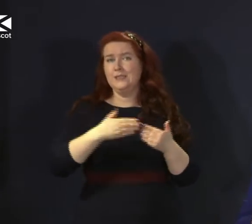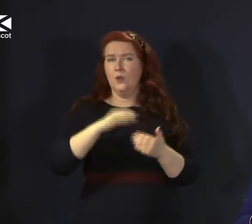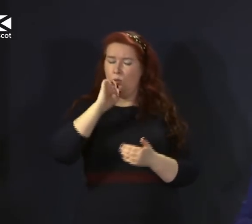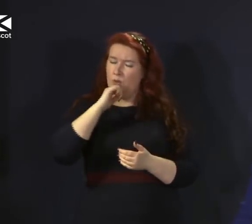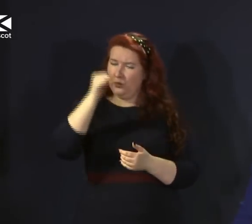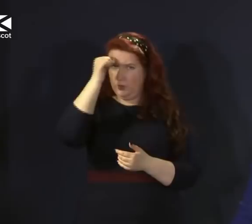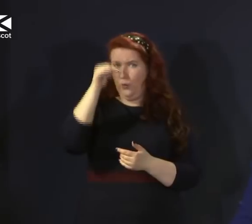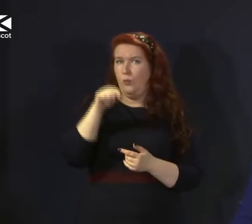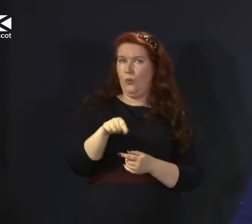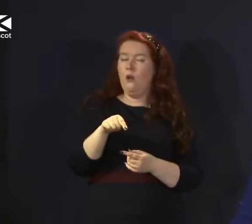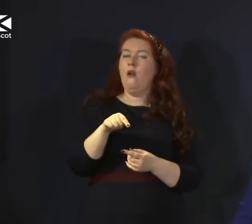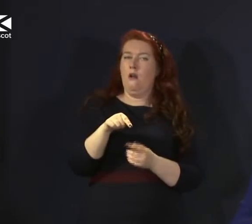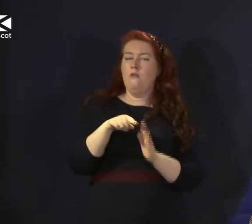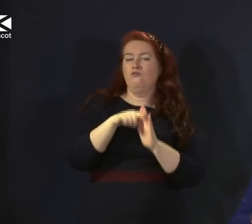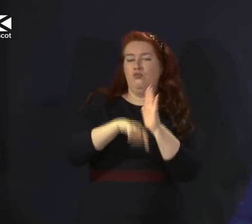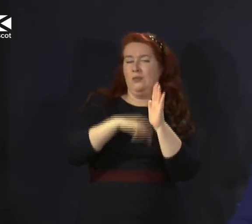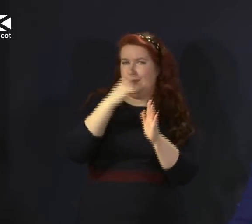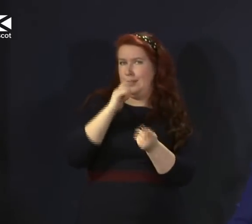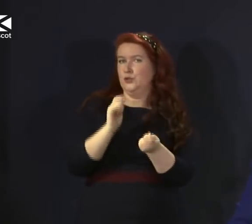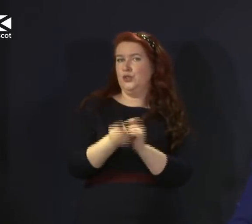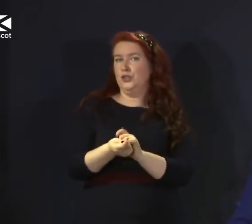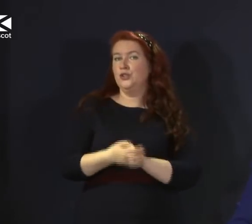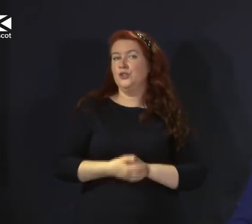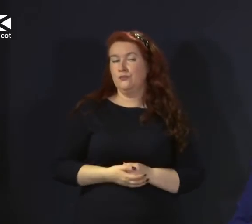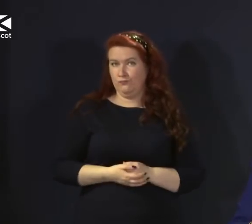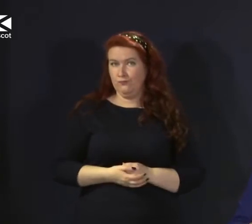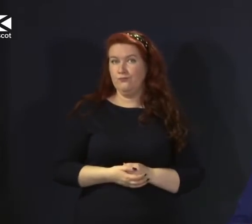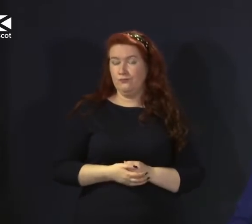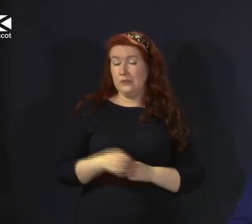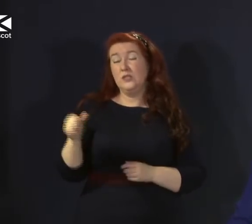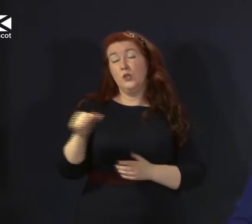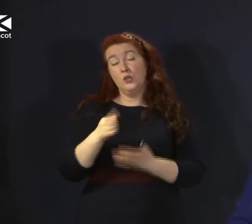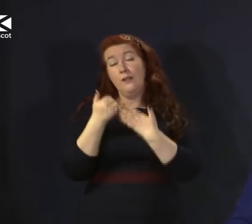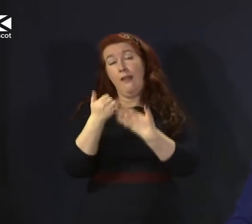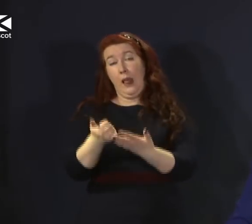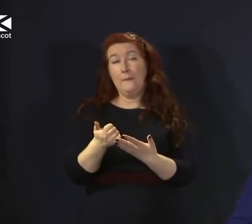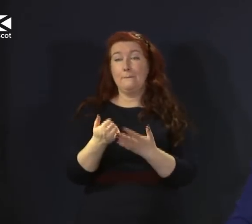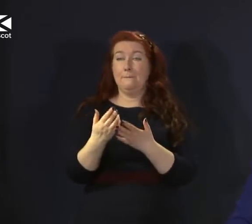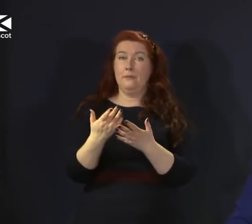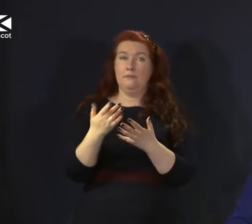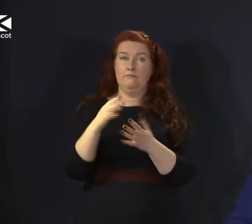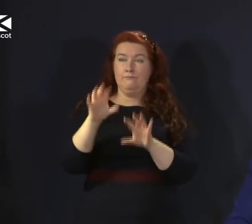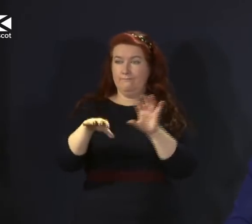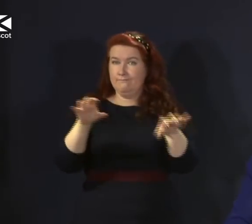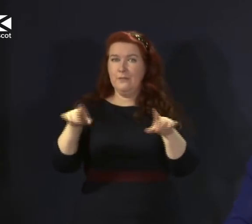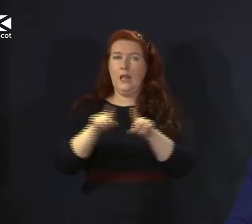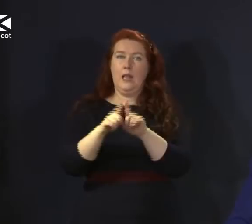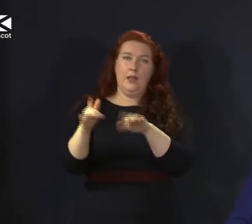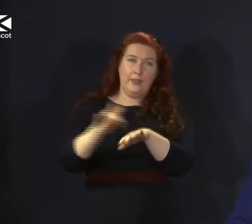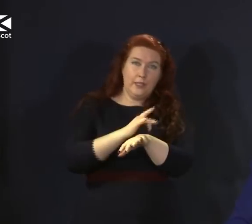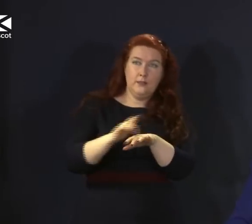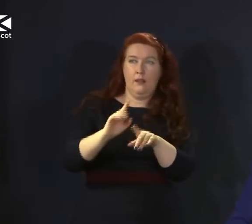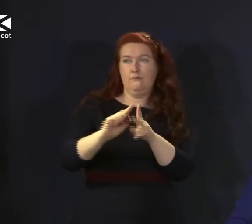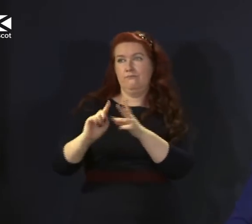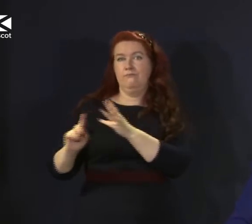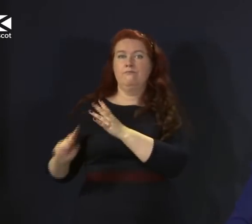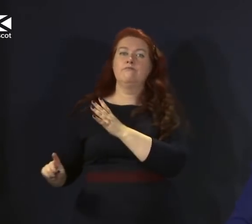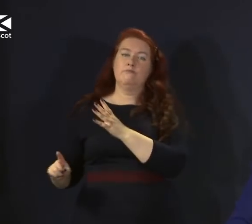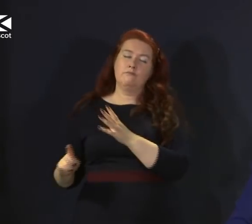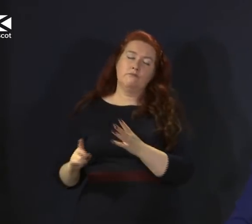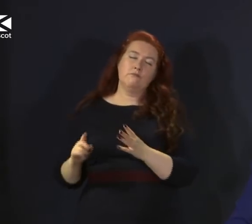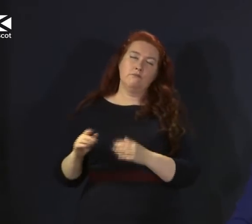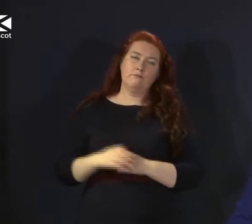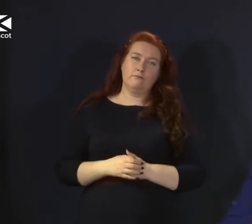an easing of the current position, which should help venues like theatres more than is the